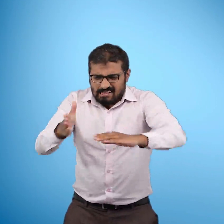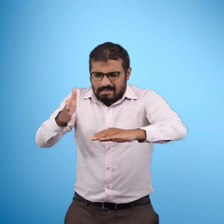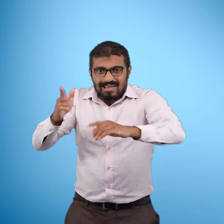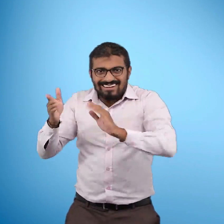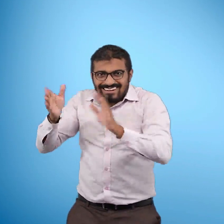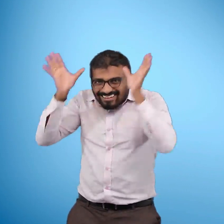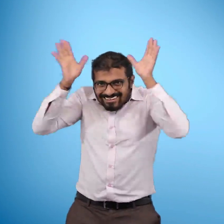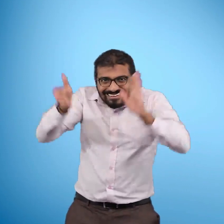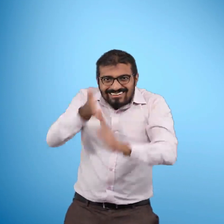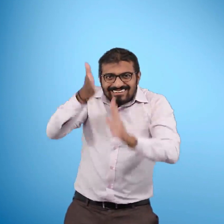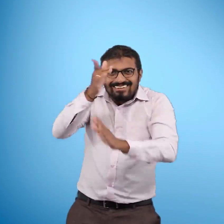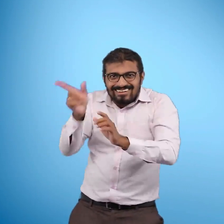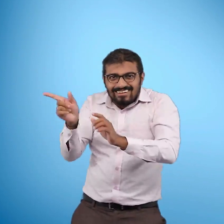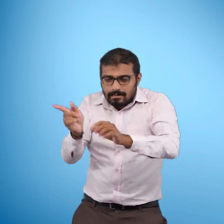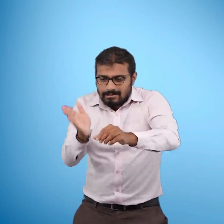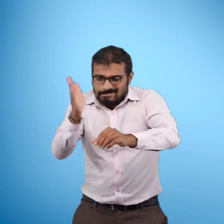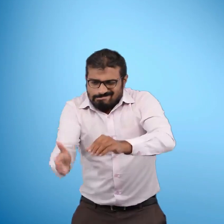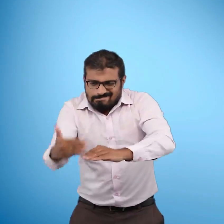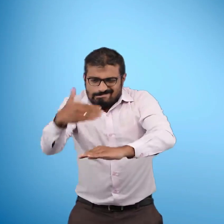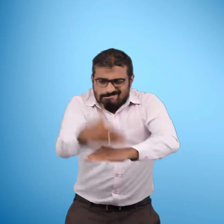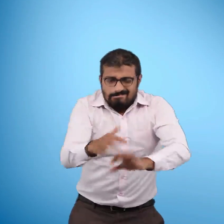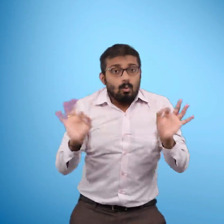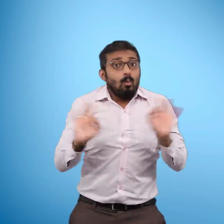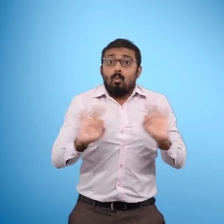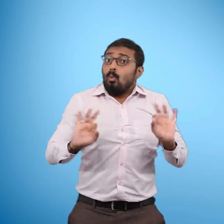The mason has not cut any of the tiles.